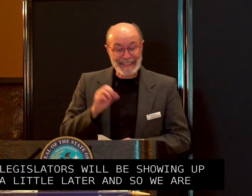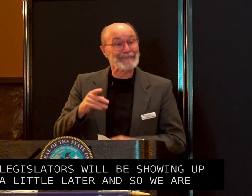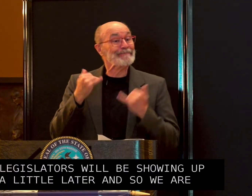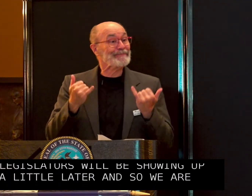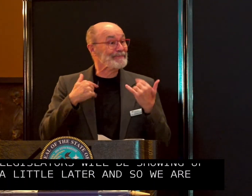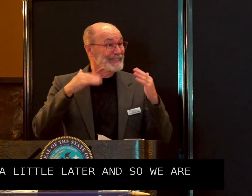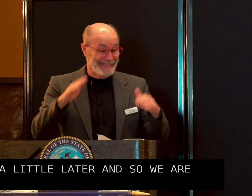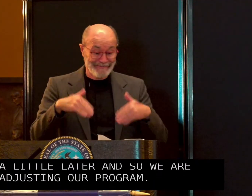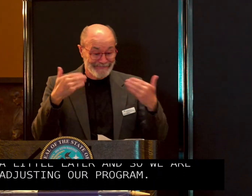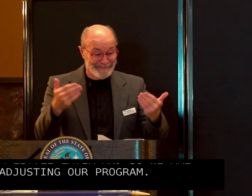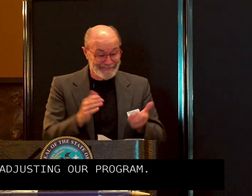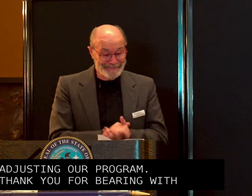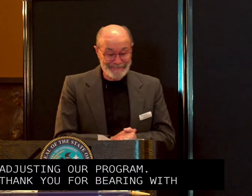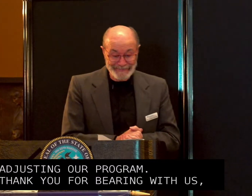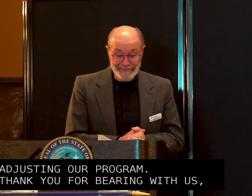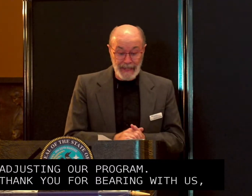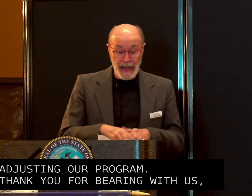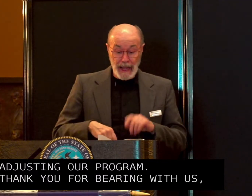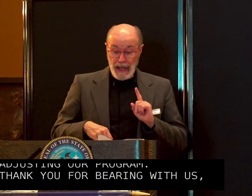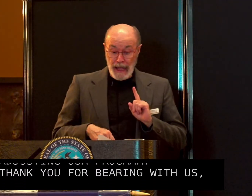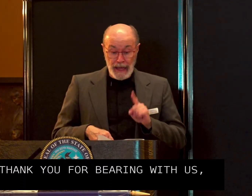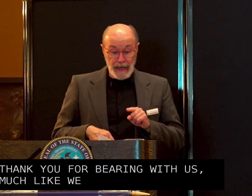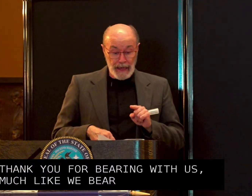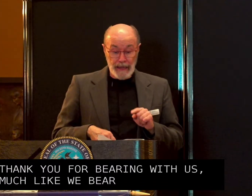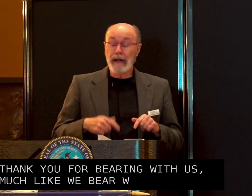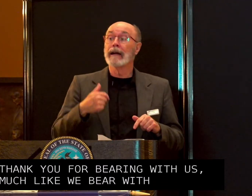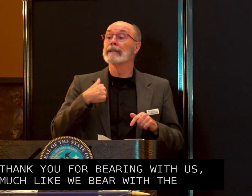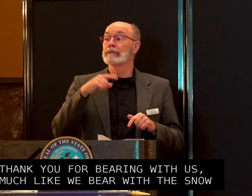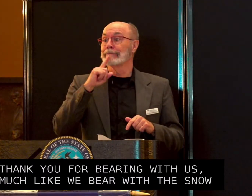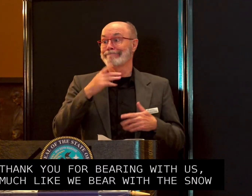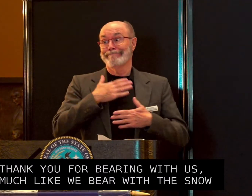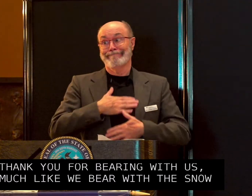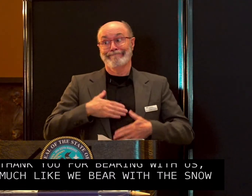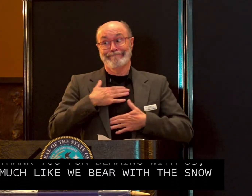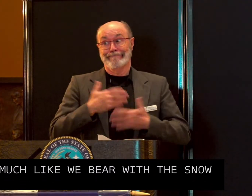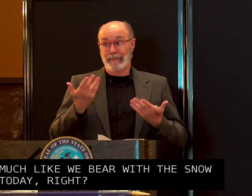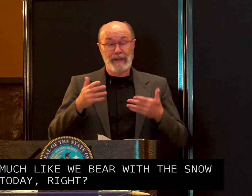you for bearing with us, much like we bear with the snow today, right?